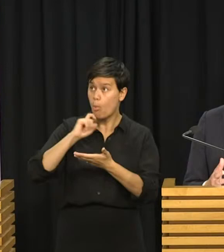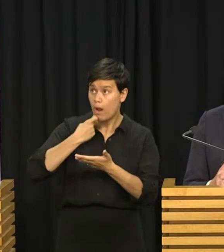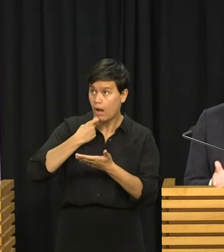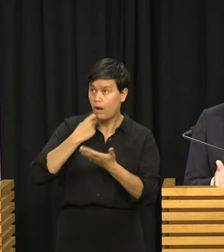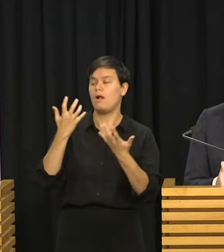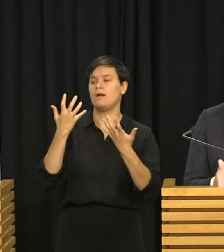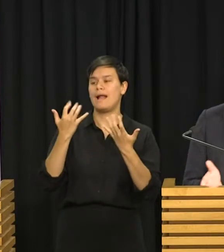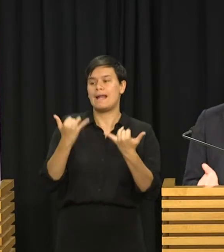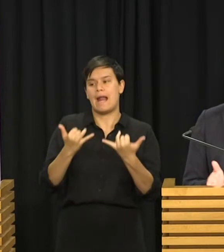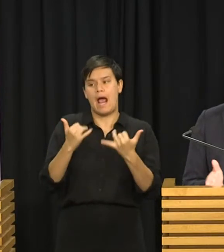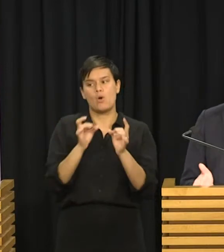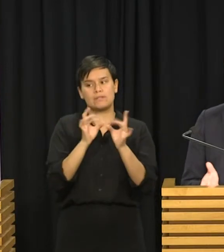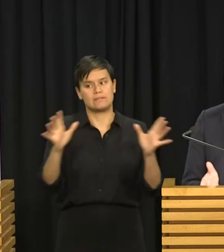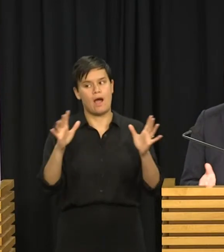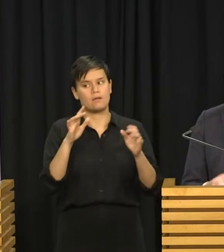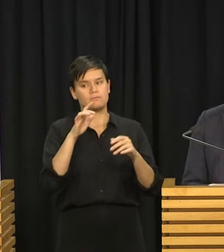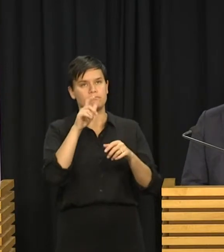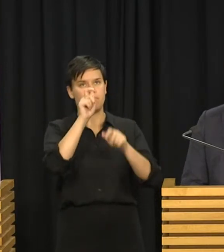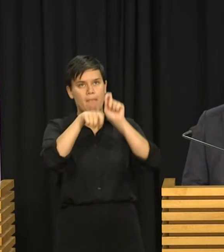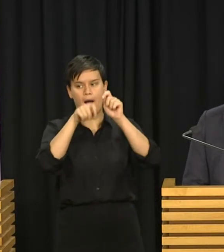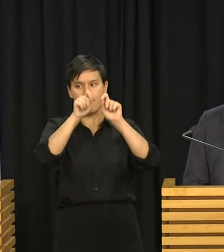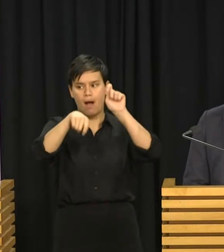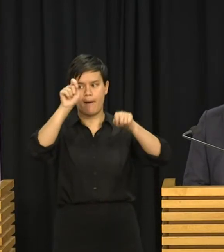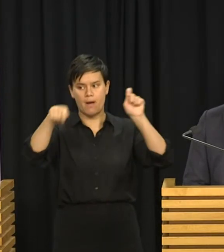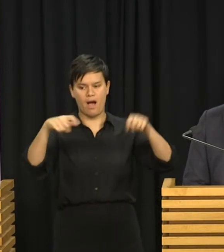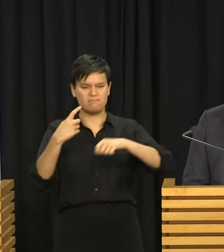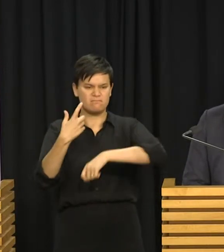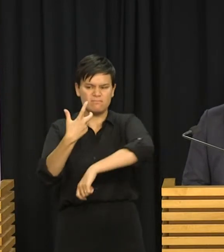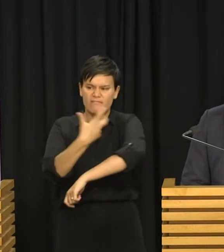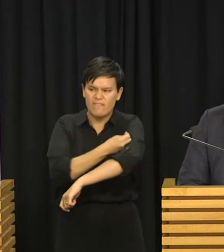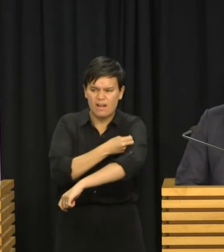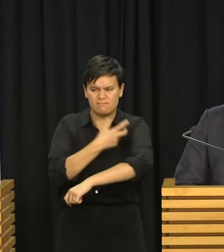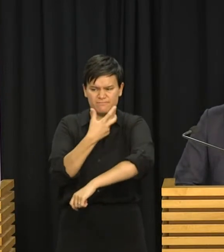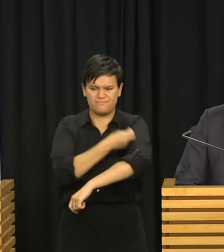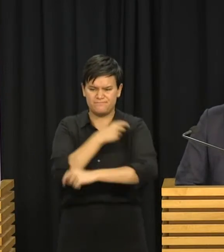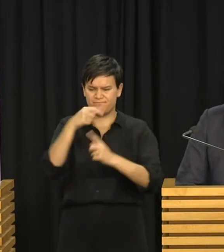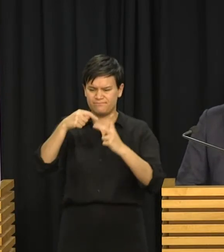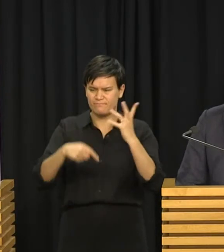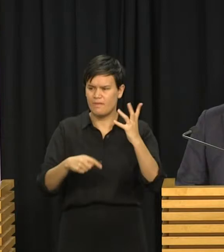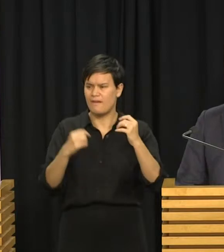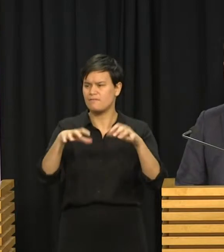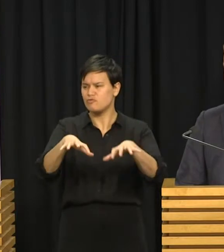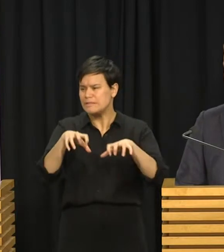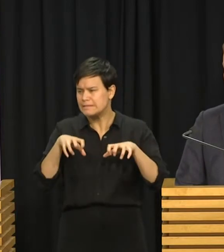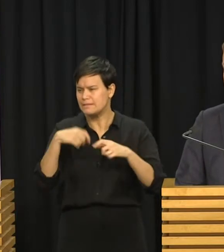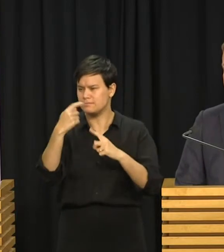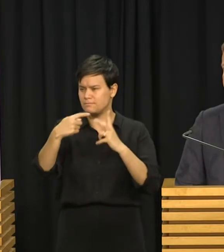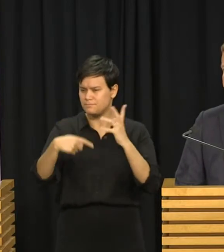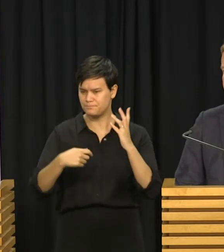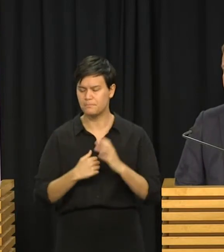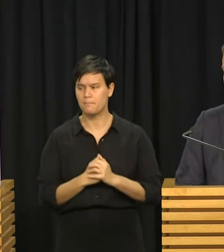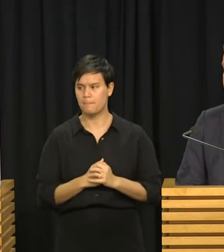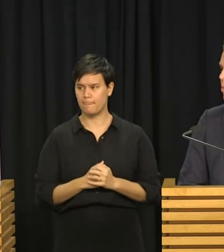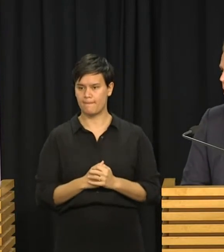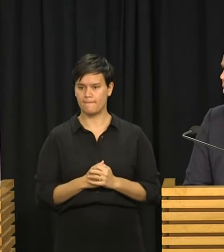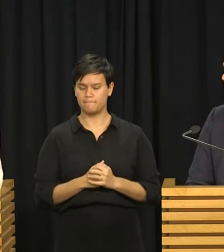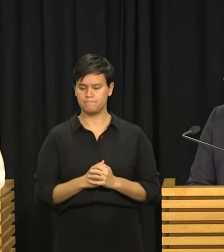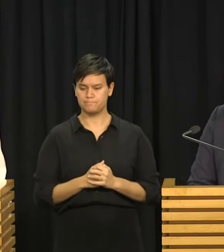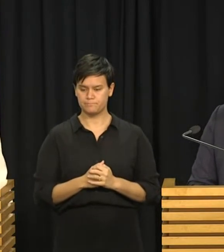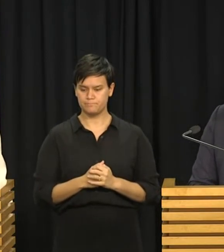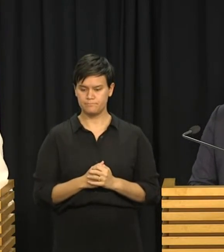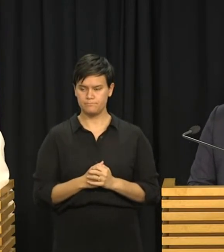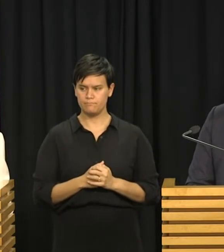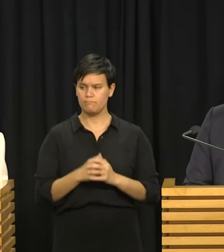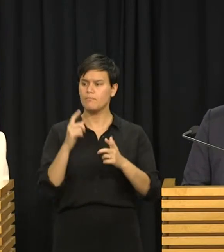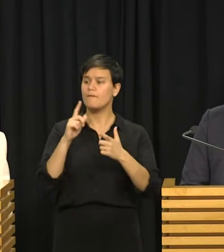can secure the consumables to be able to deliver that. Freezers, for instance, we've been told that